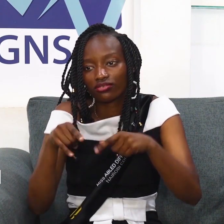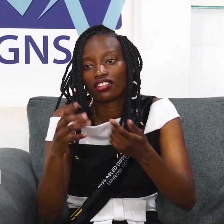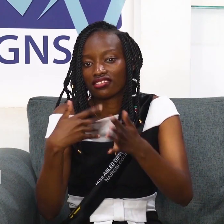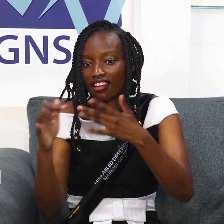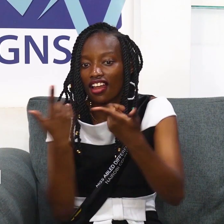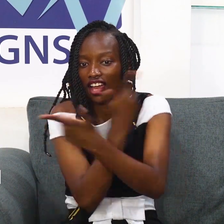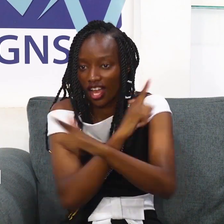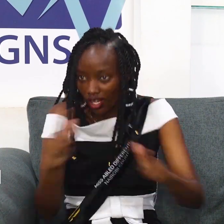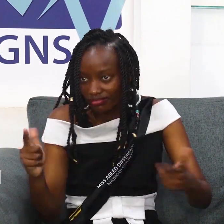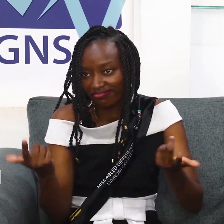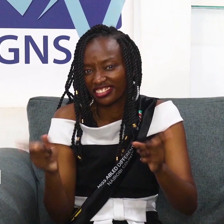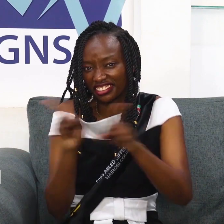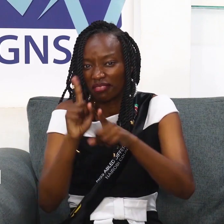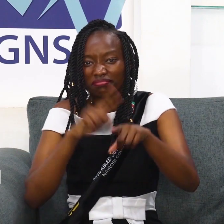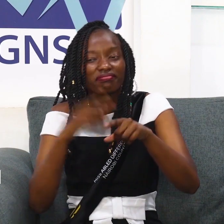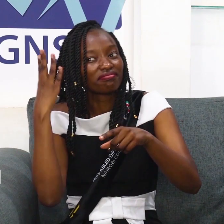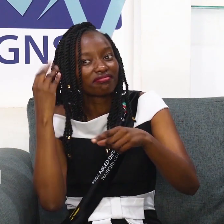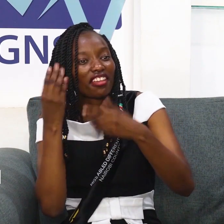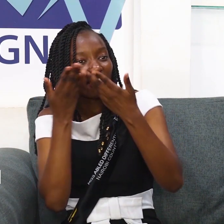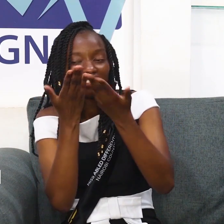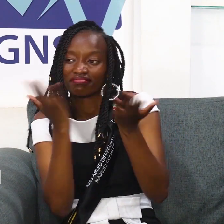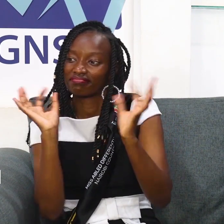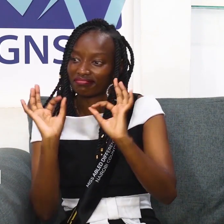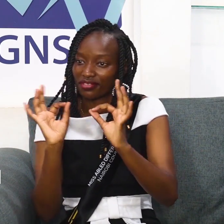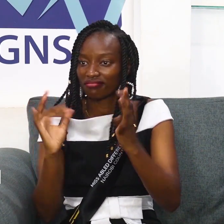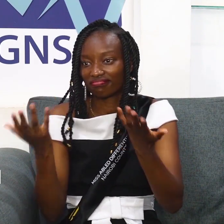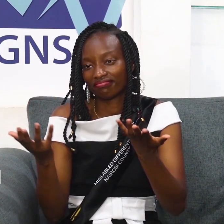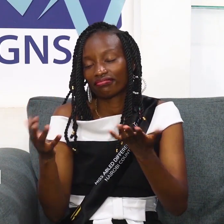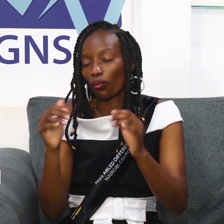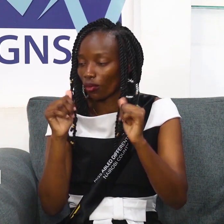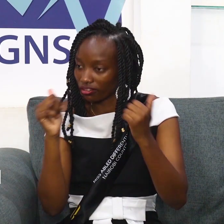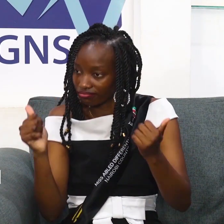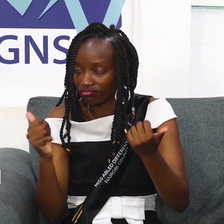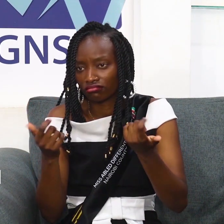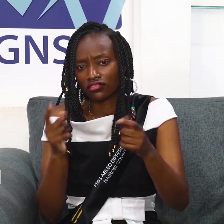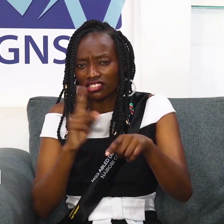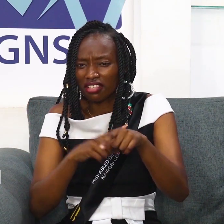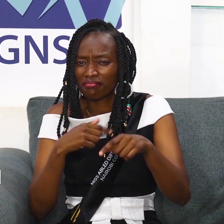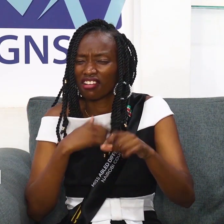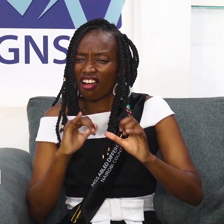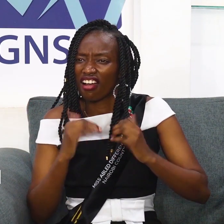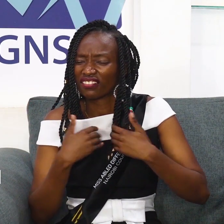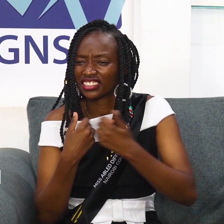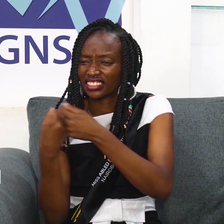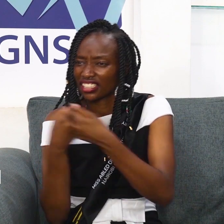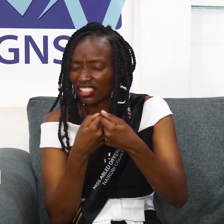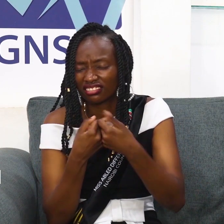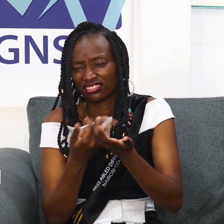actually easier for me. I started there from class 1 to until I finished primary school. It was so easier and to